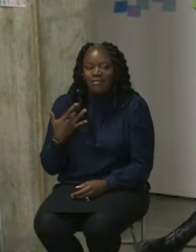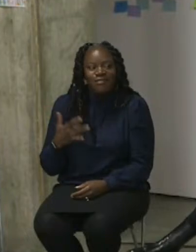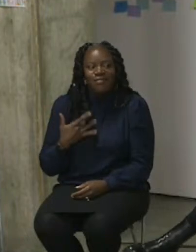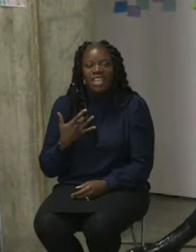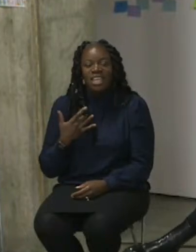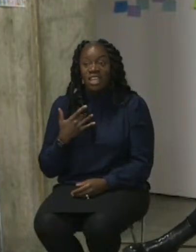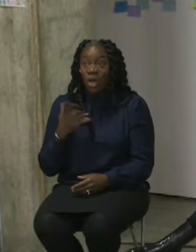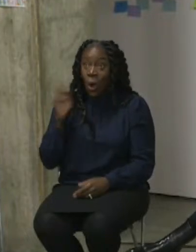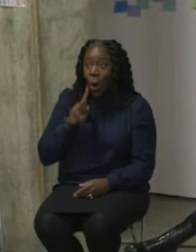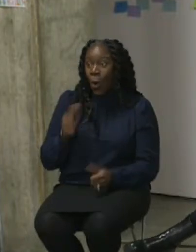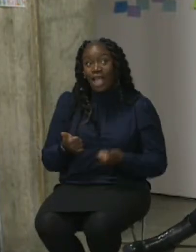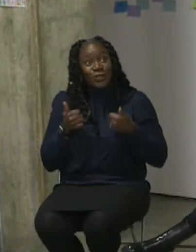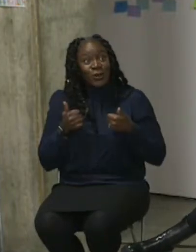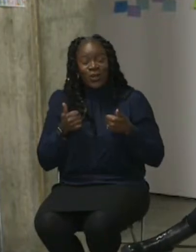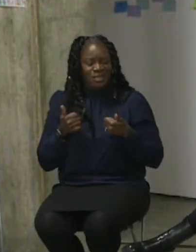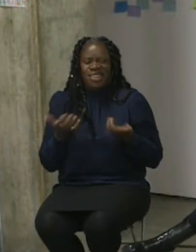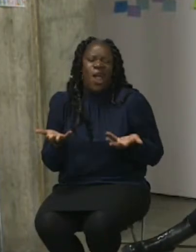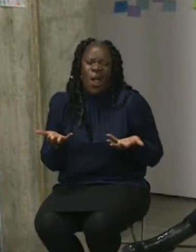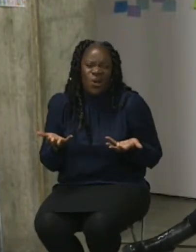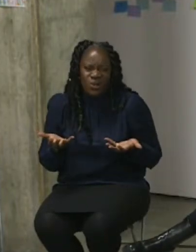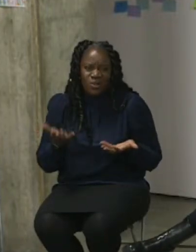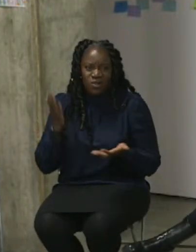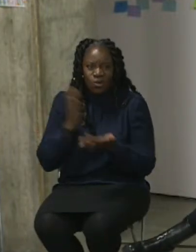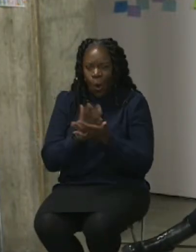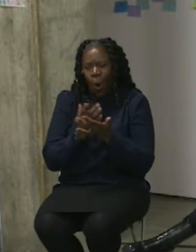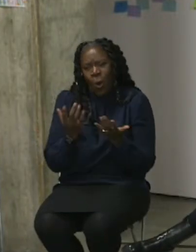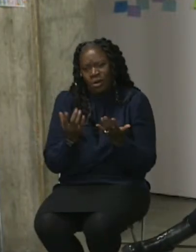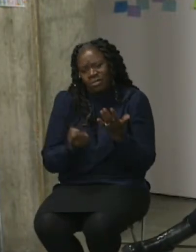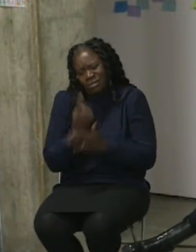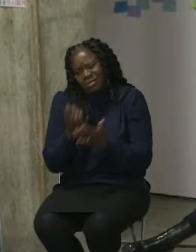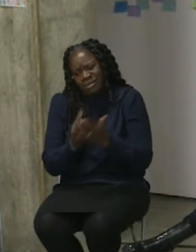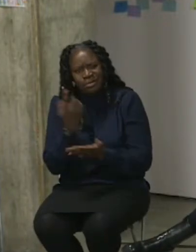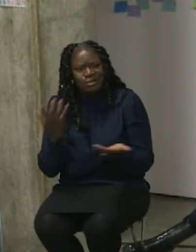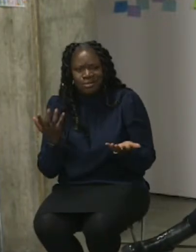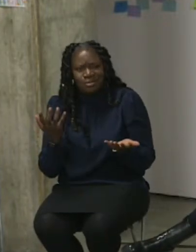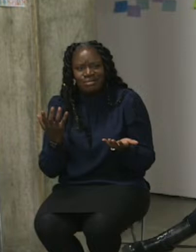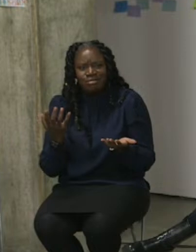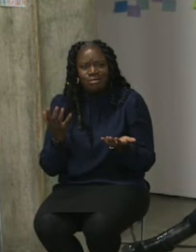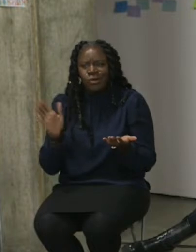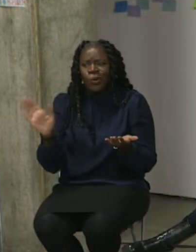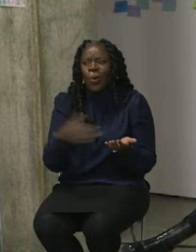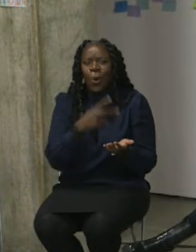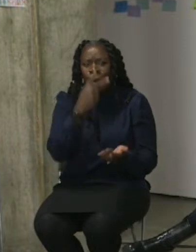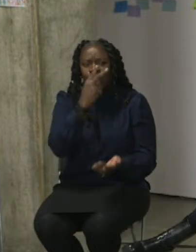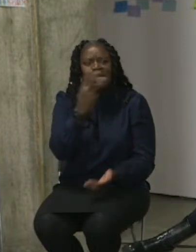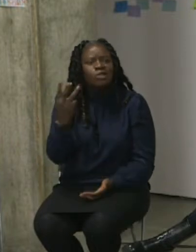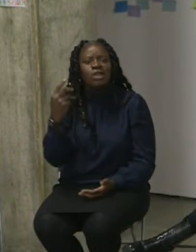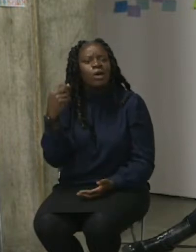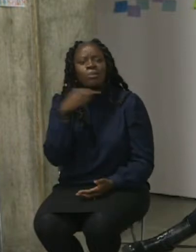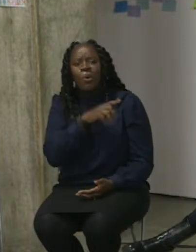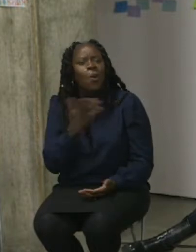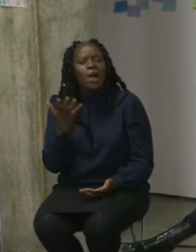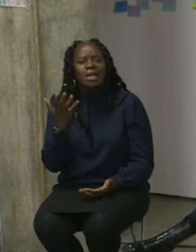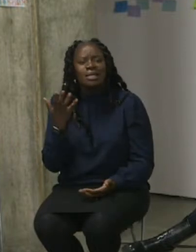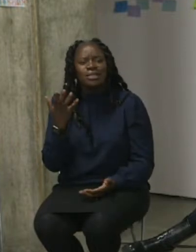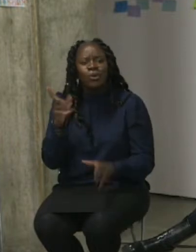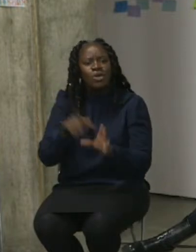good all the time. You know, we had our run-ins, you know, like you do with all 23-year-olds or